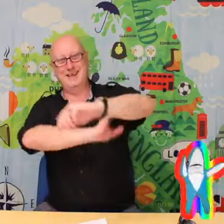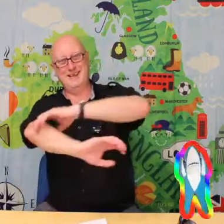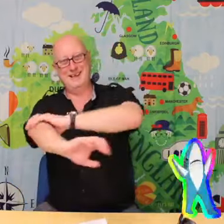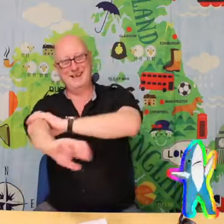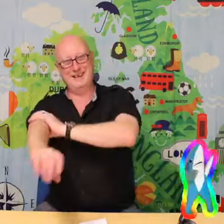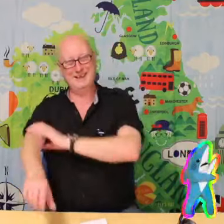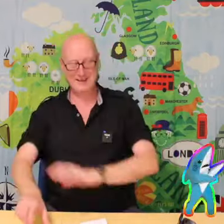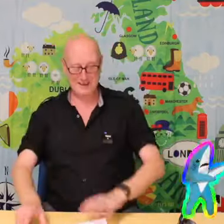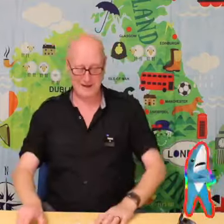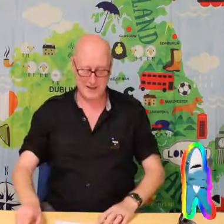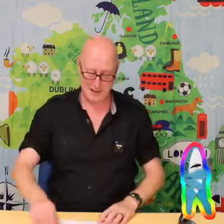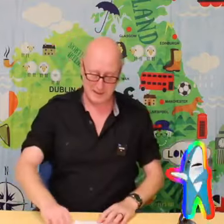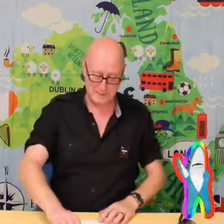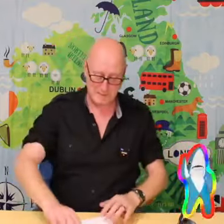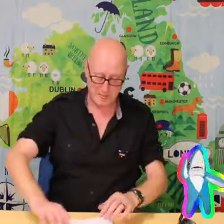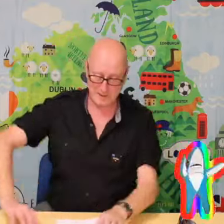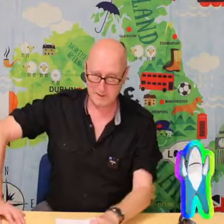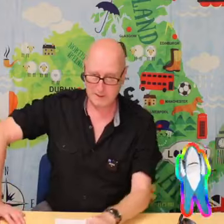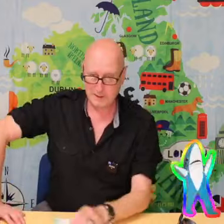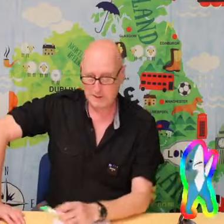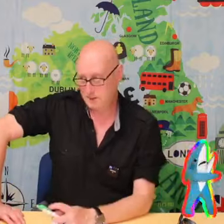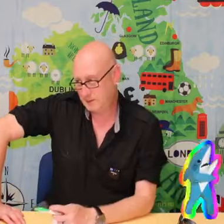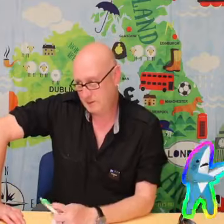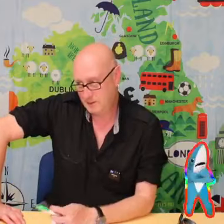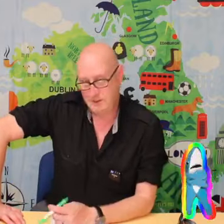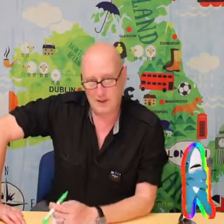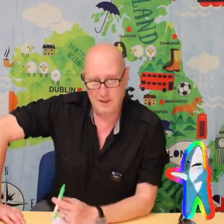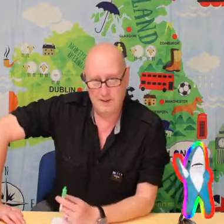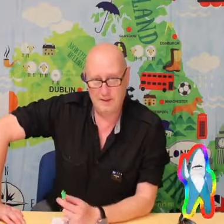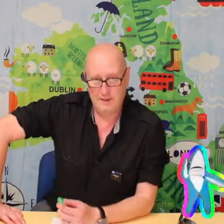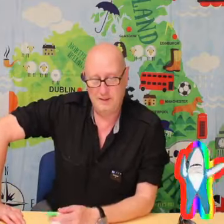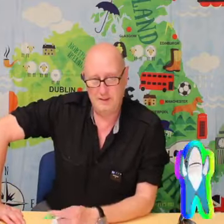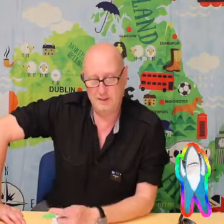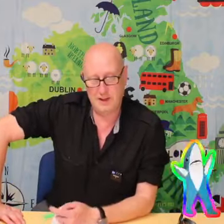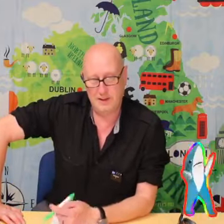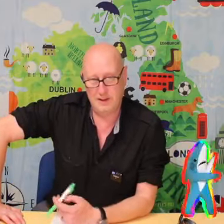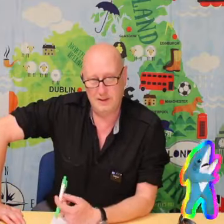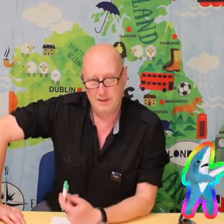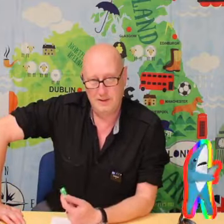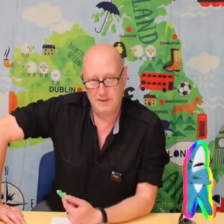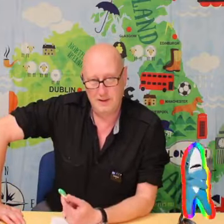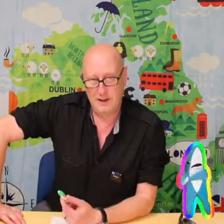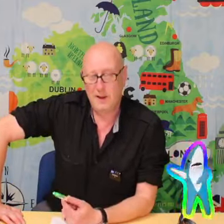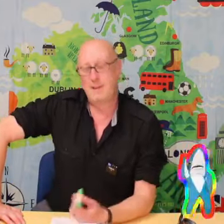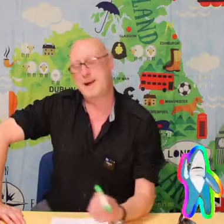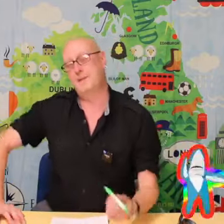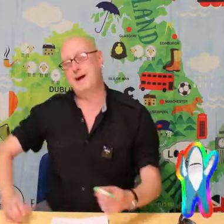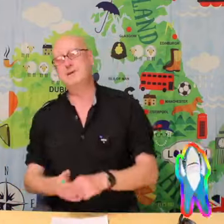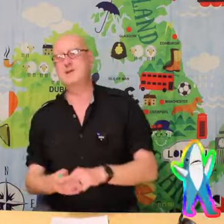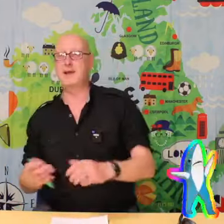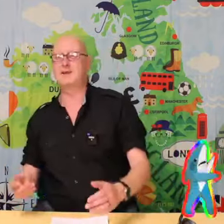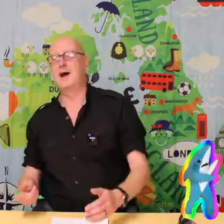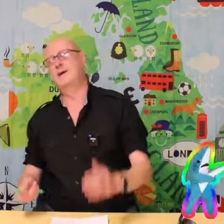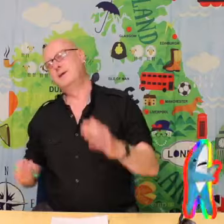the ocean. That is, Then all of the museums around the world put together. Exactly, that's amazing. Yeah. Well, having said that, the ones